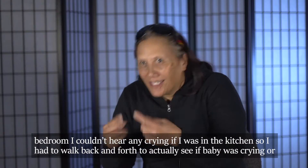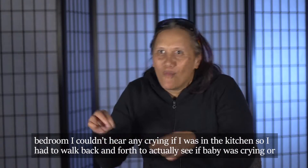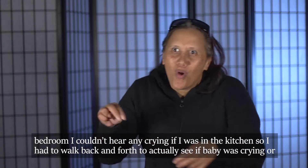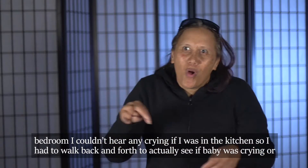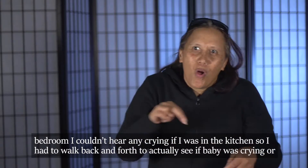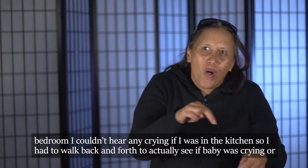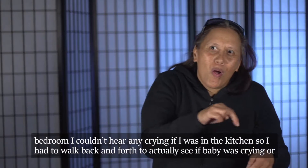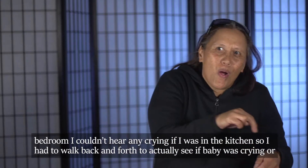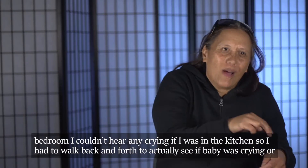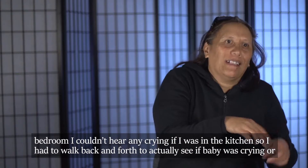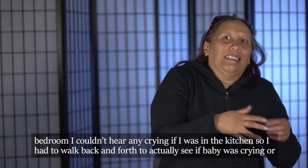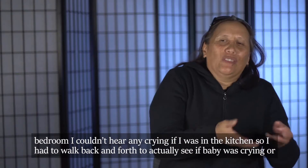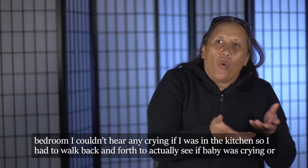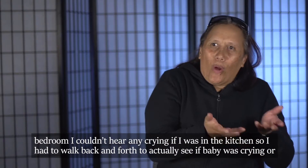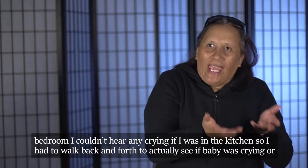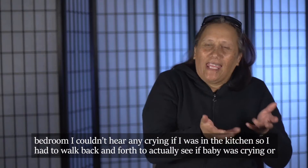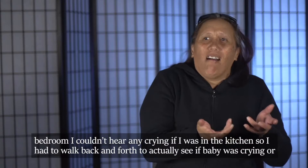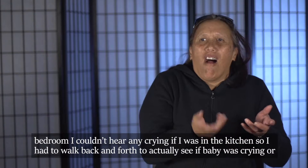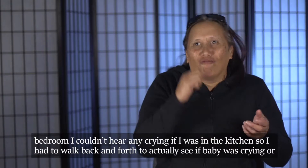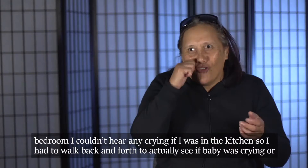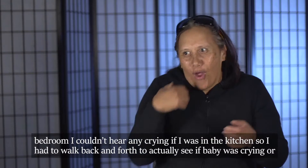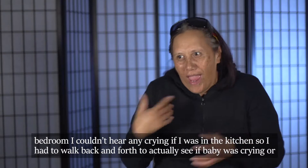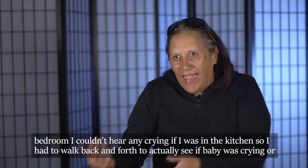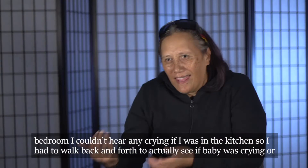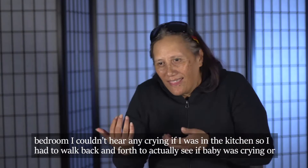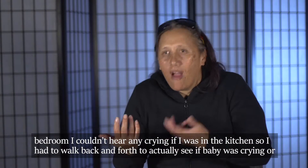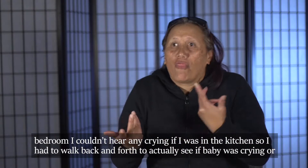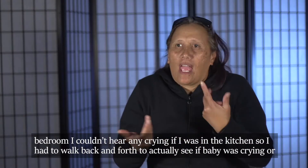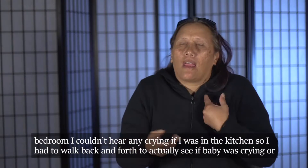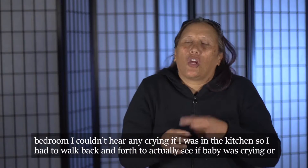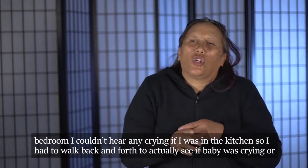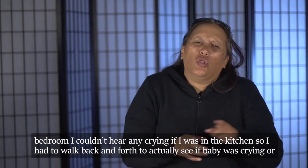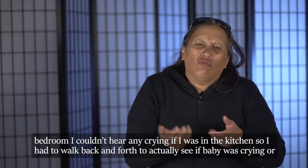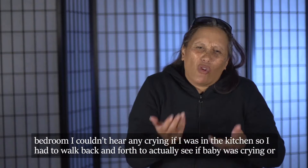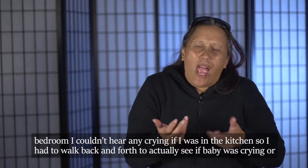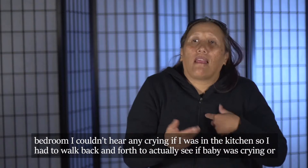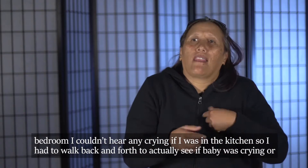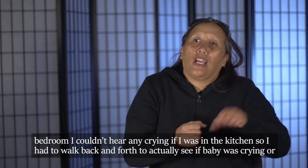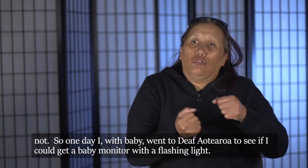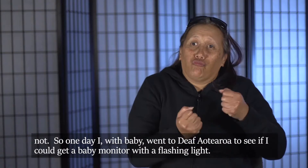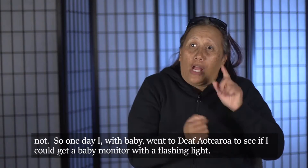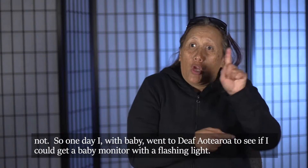so I had to walk back and forth to actually see if baby was crying or not.